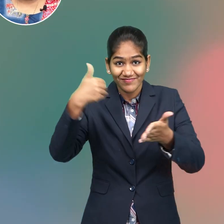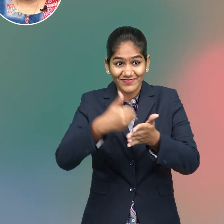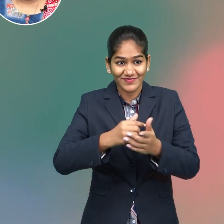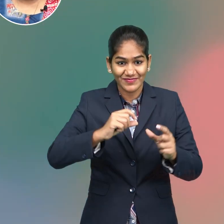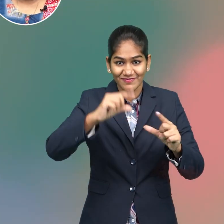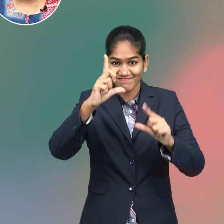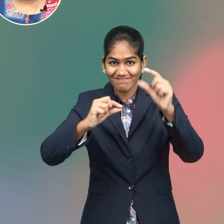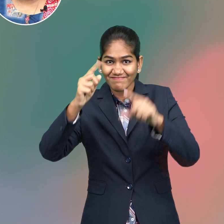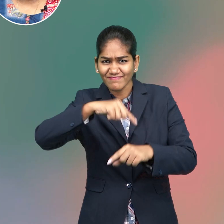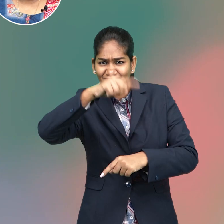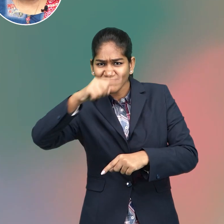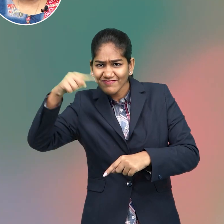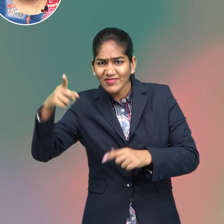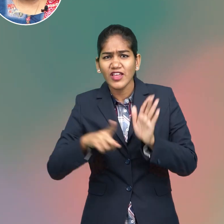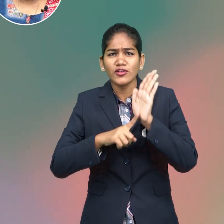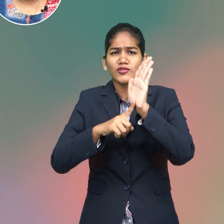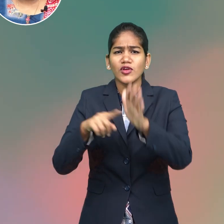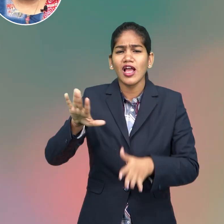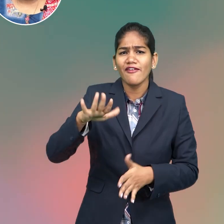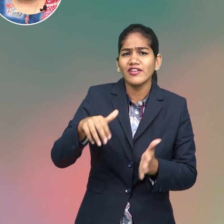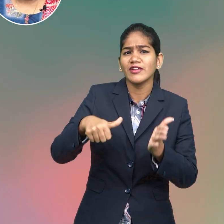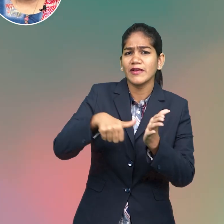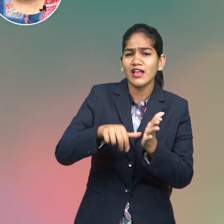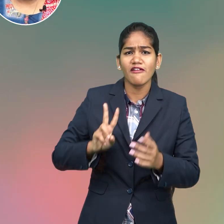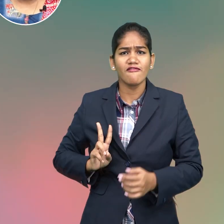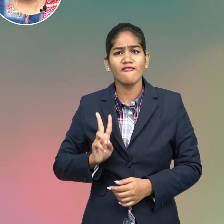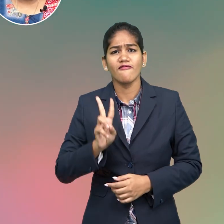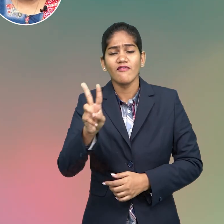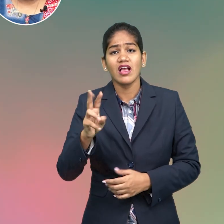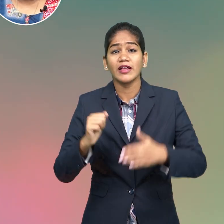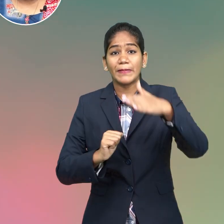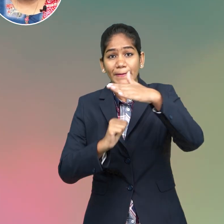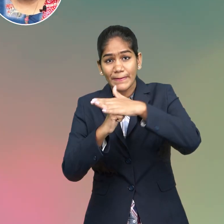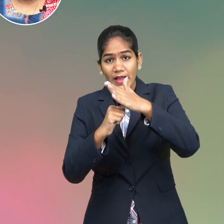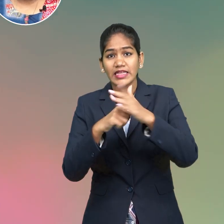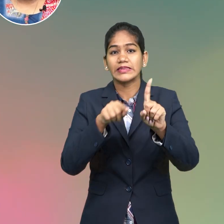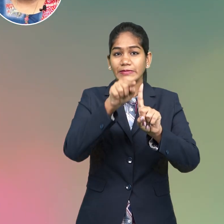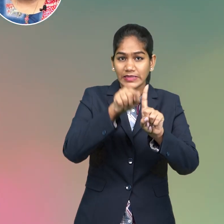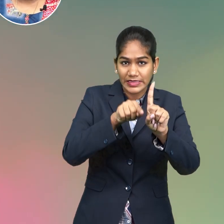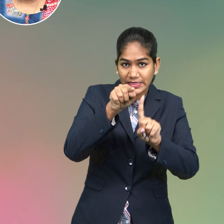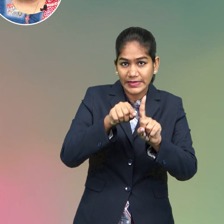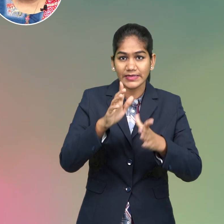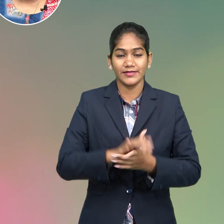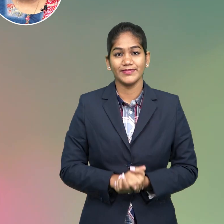Climographs show average monthly values of maximum temperature,